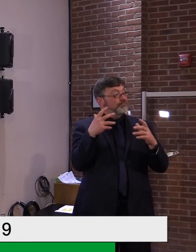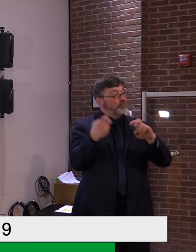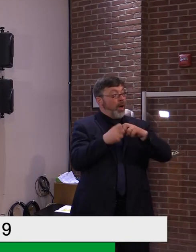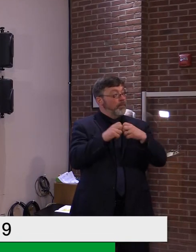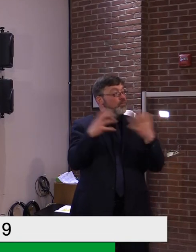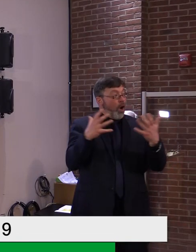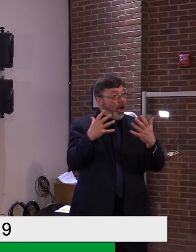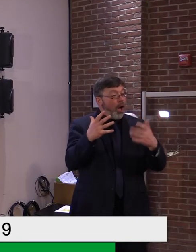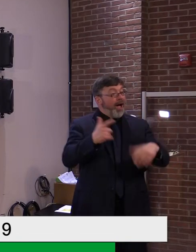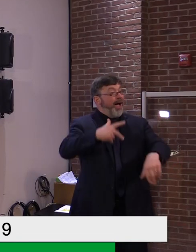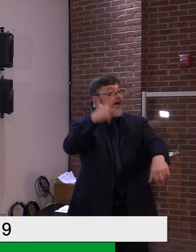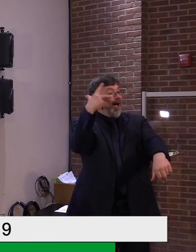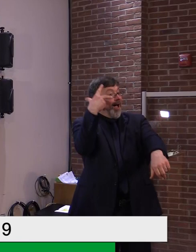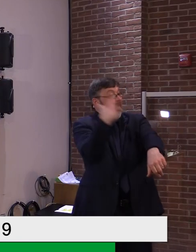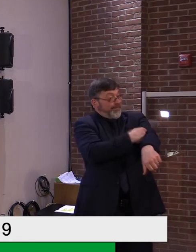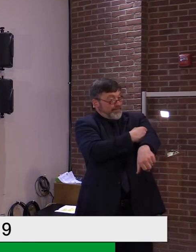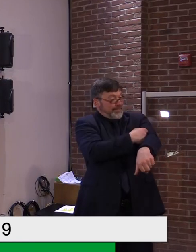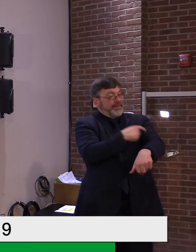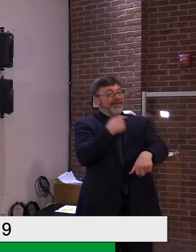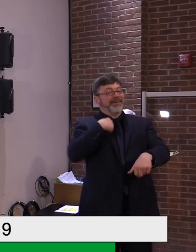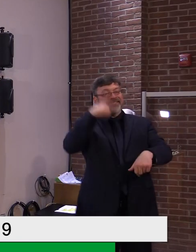So maybe a little bit of,